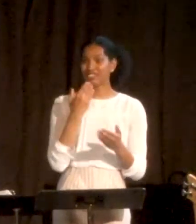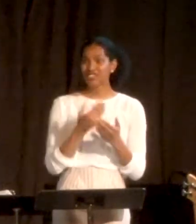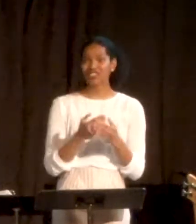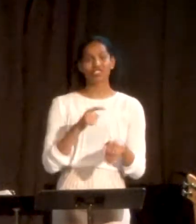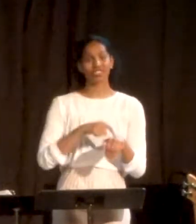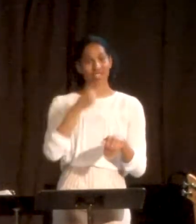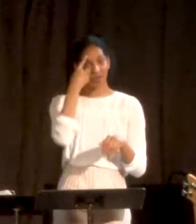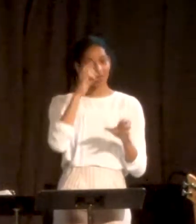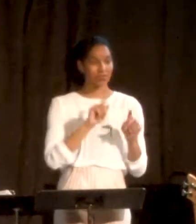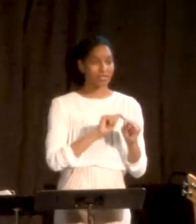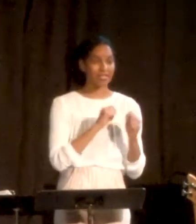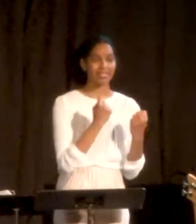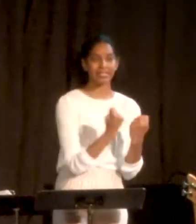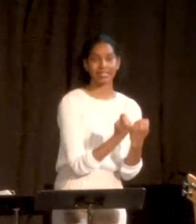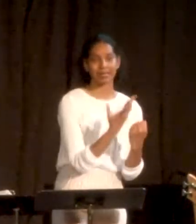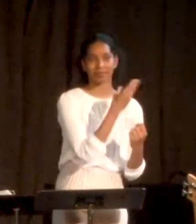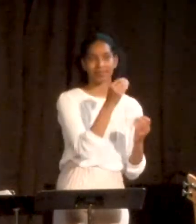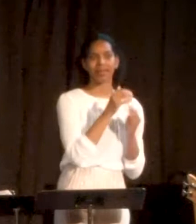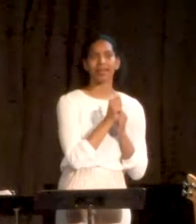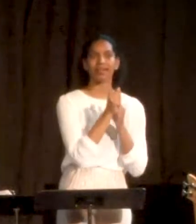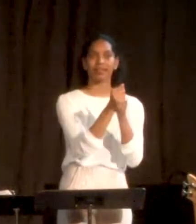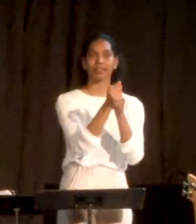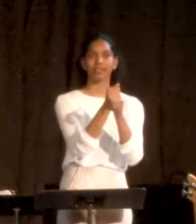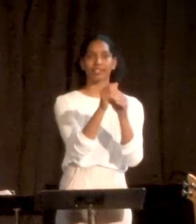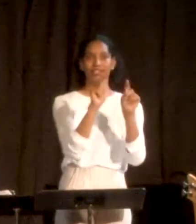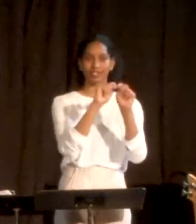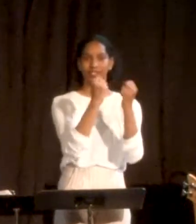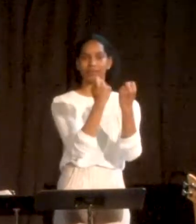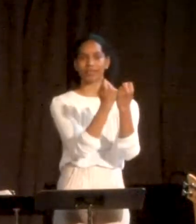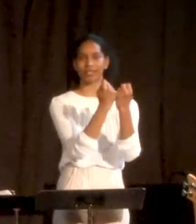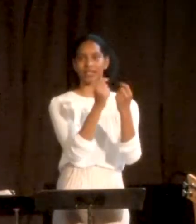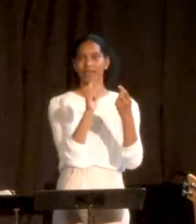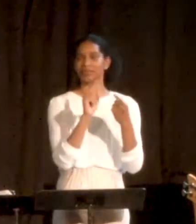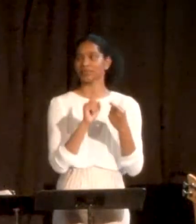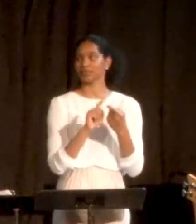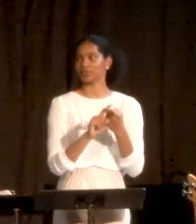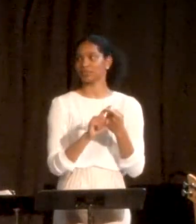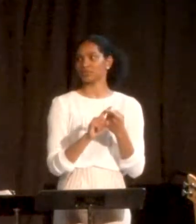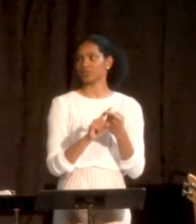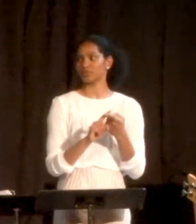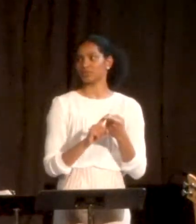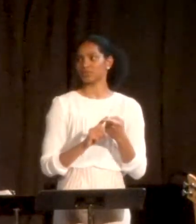and leadership cliques and so forth to